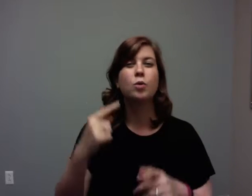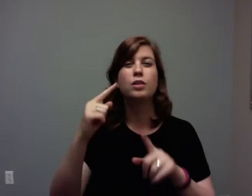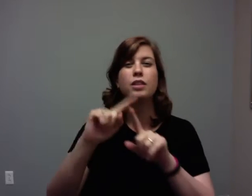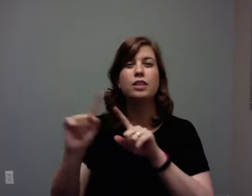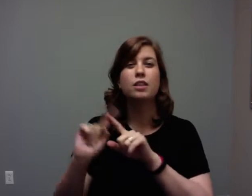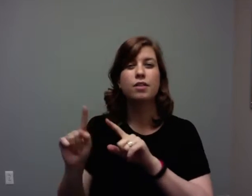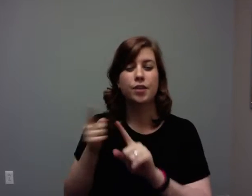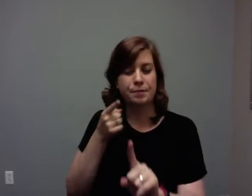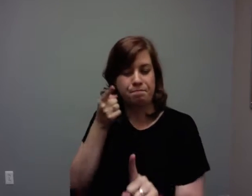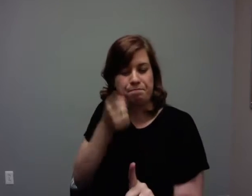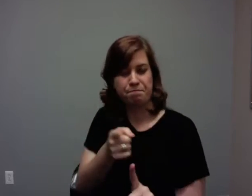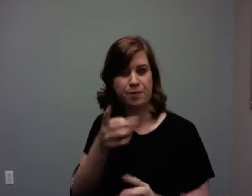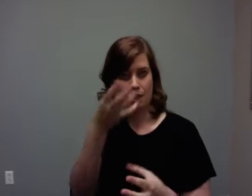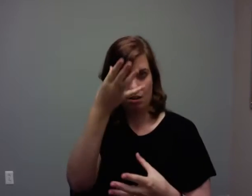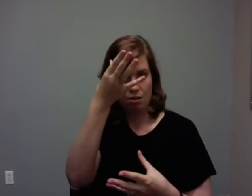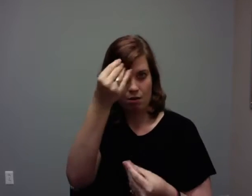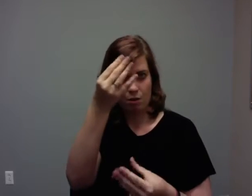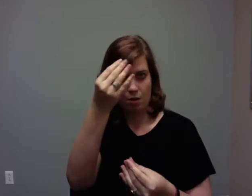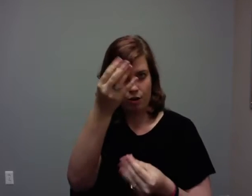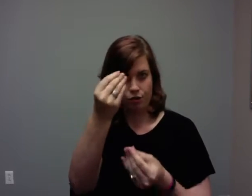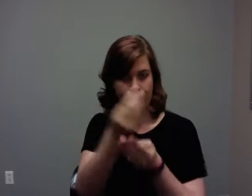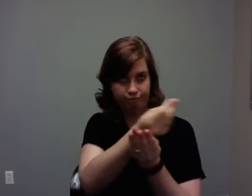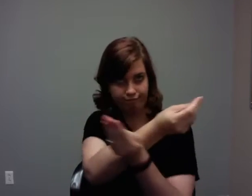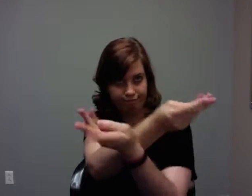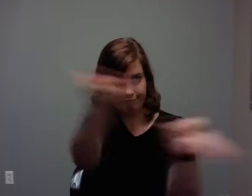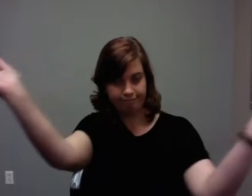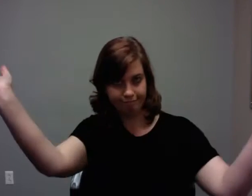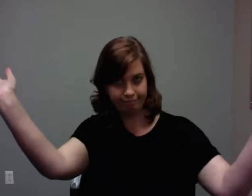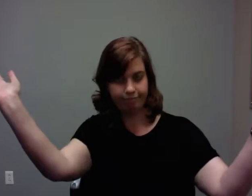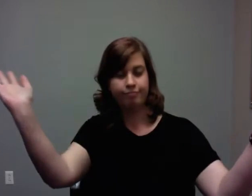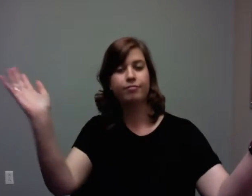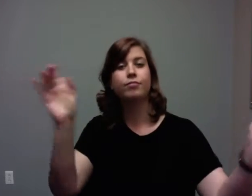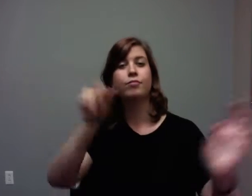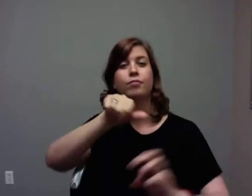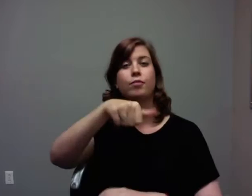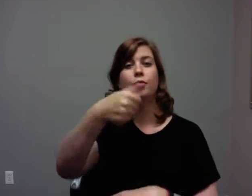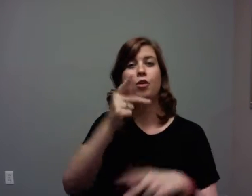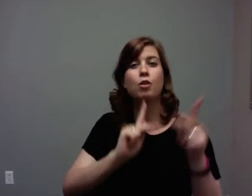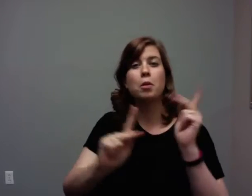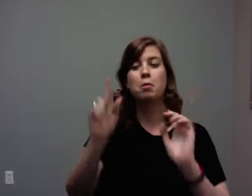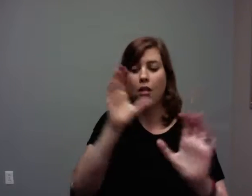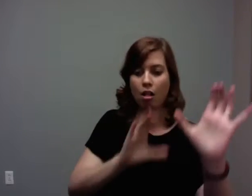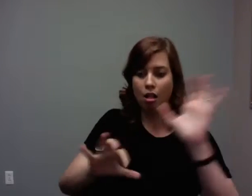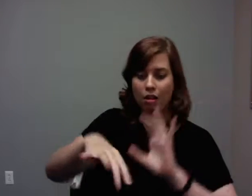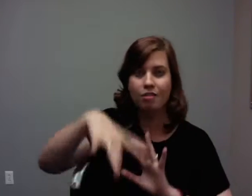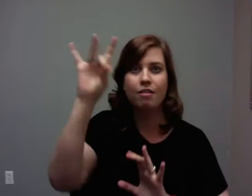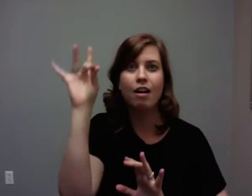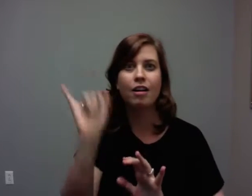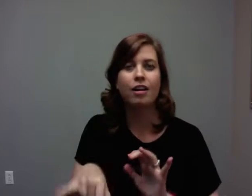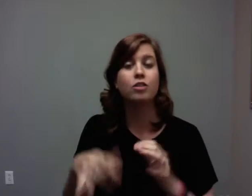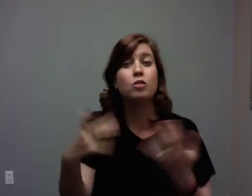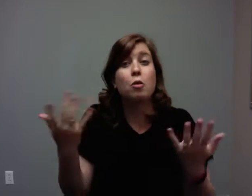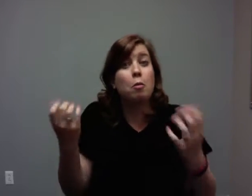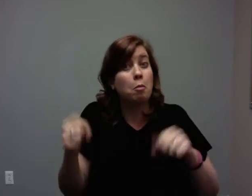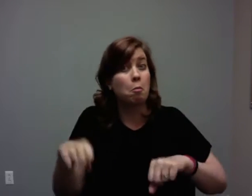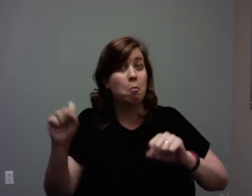not result in anything, but it's out there. And if he or if one of